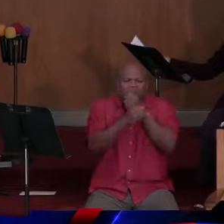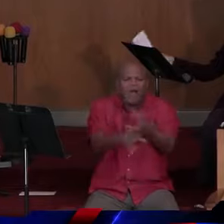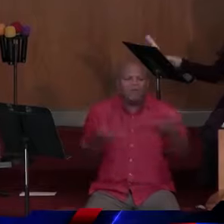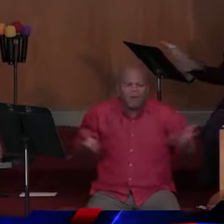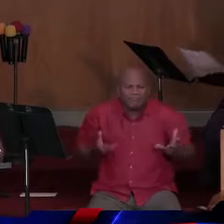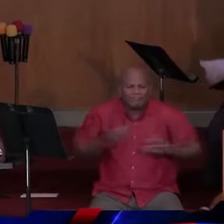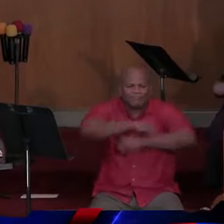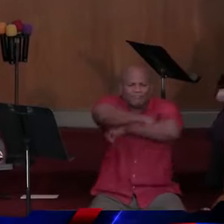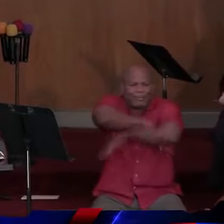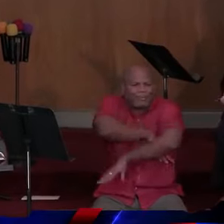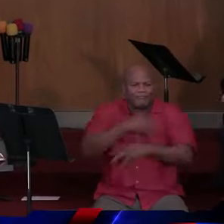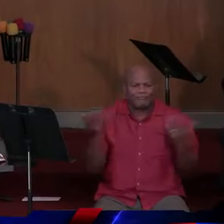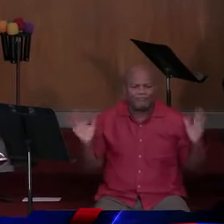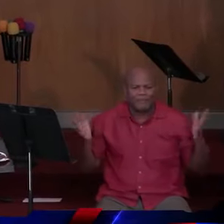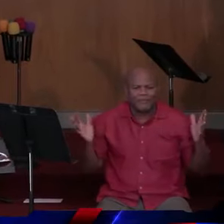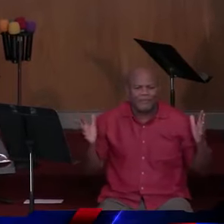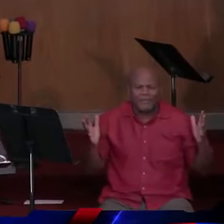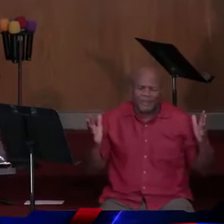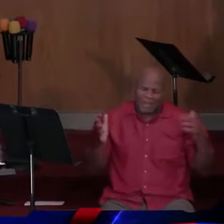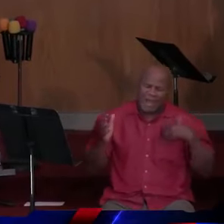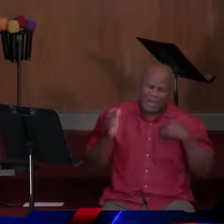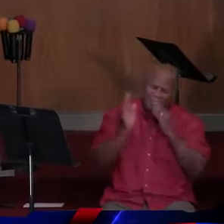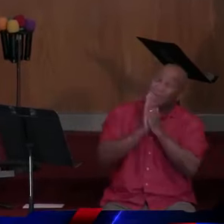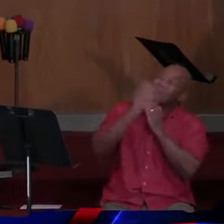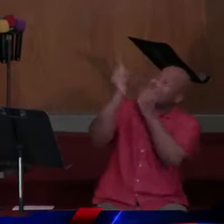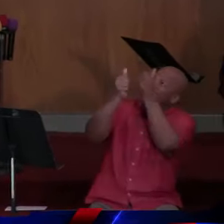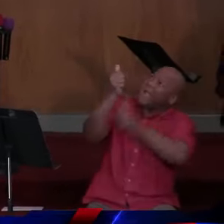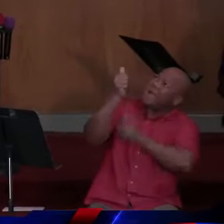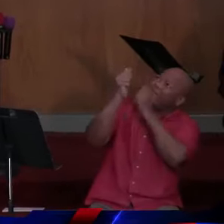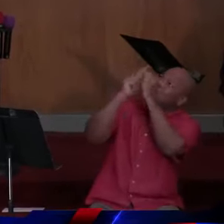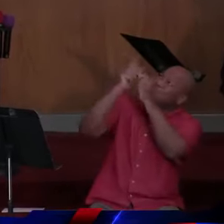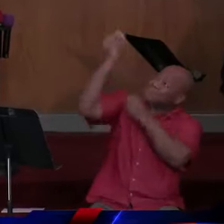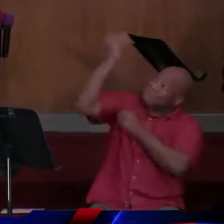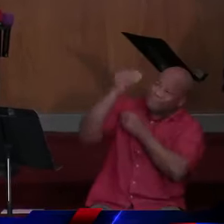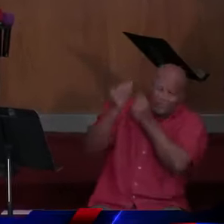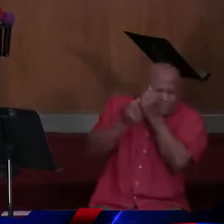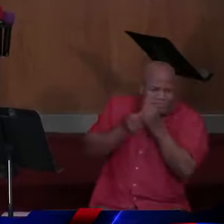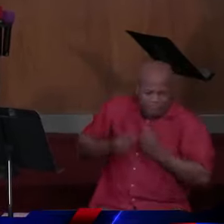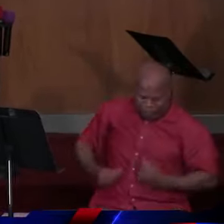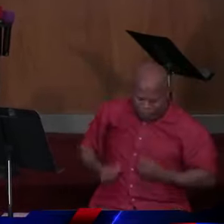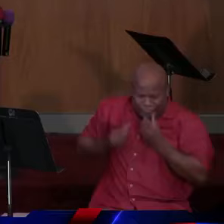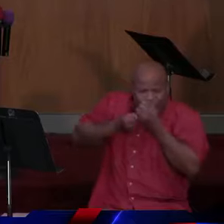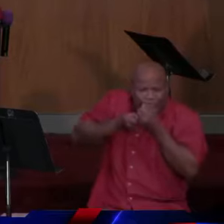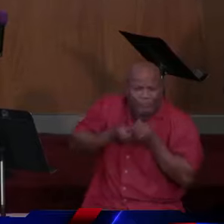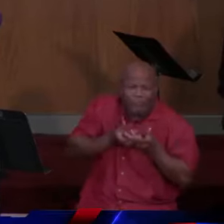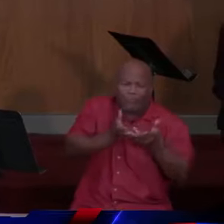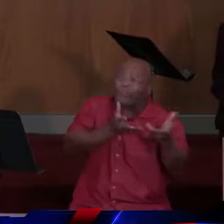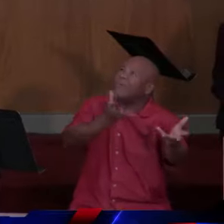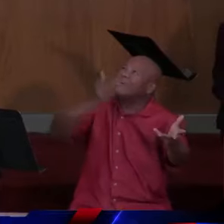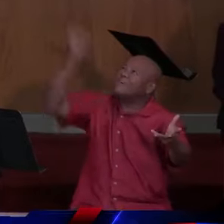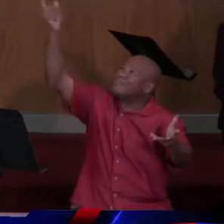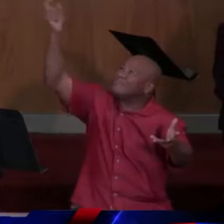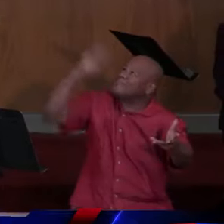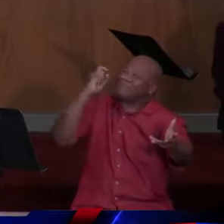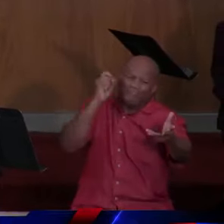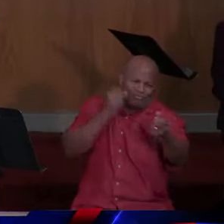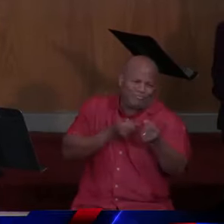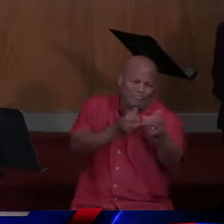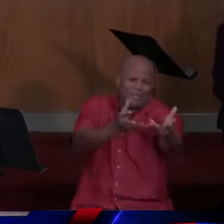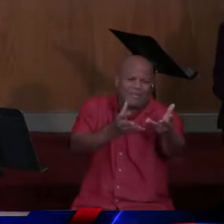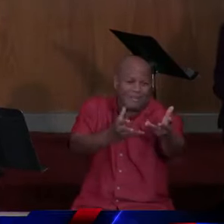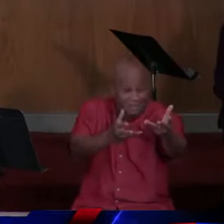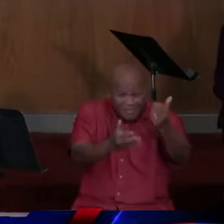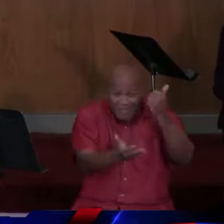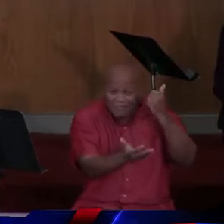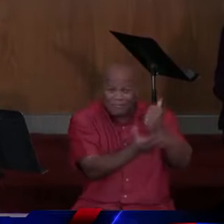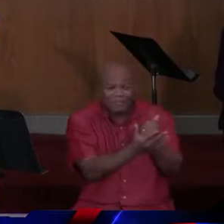every move of His Spirit that rides on the wings of the faith of His people. Amen. Good